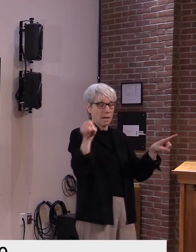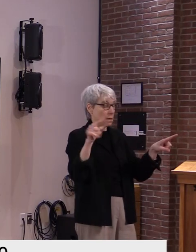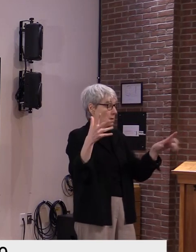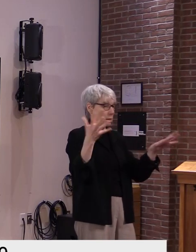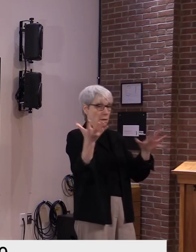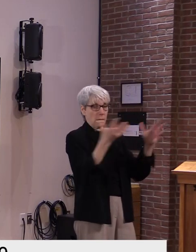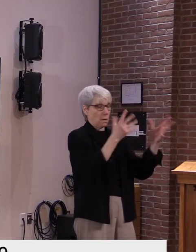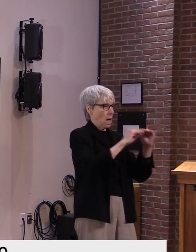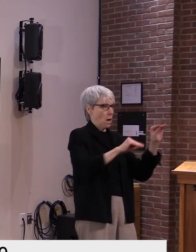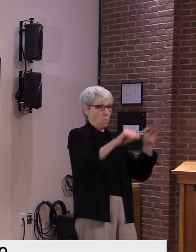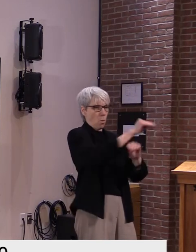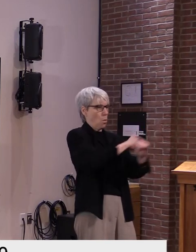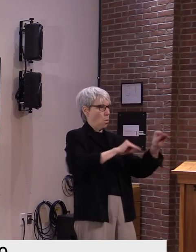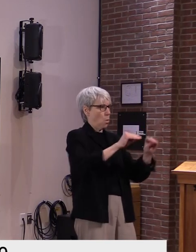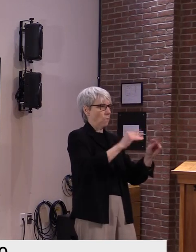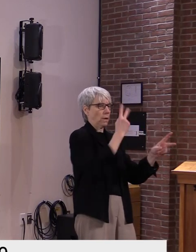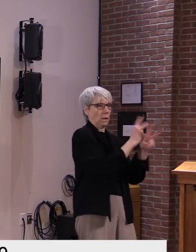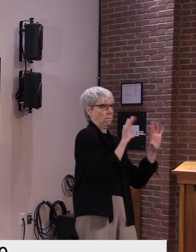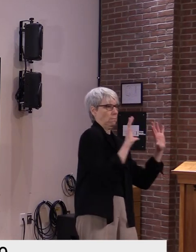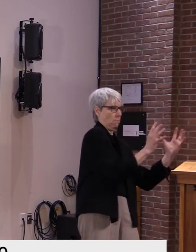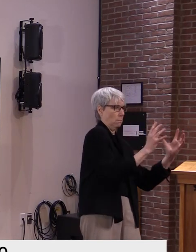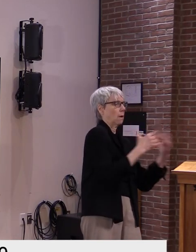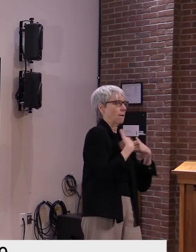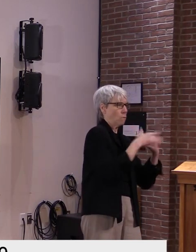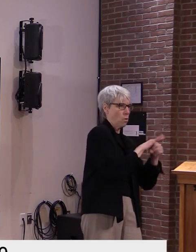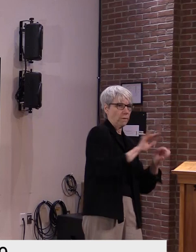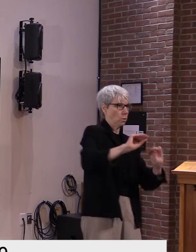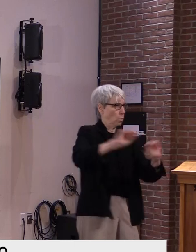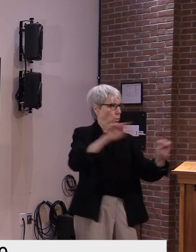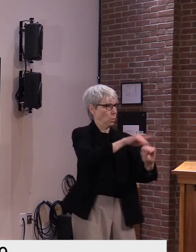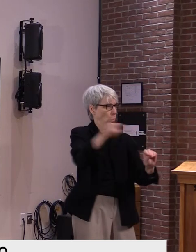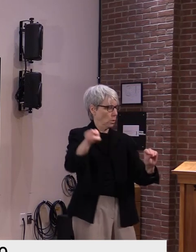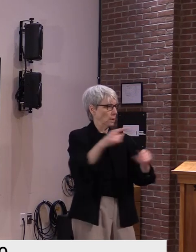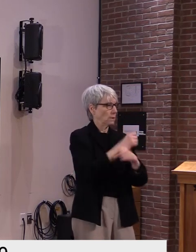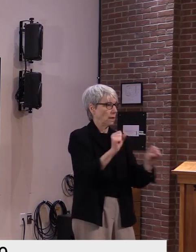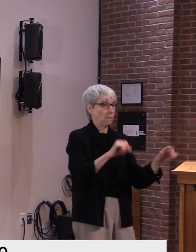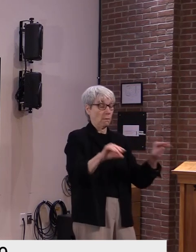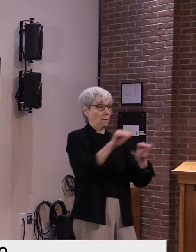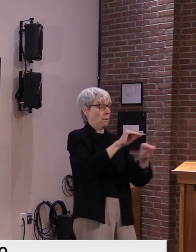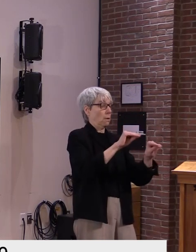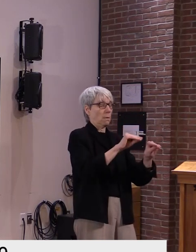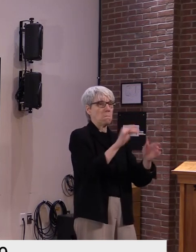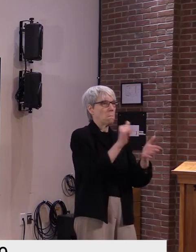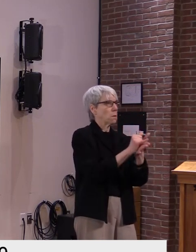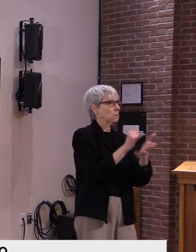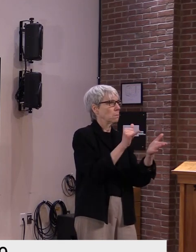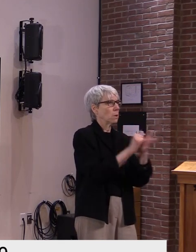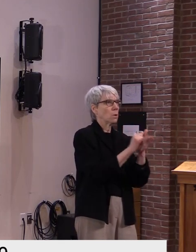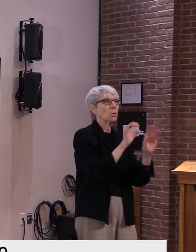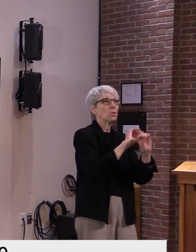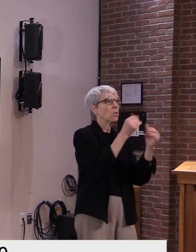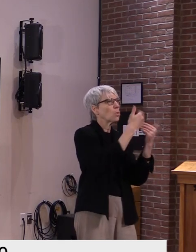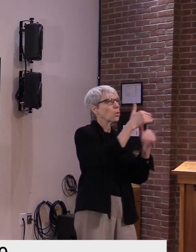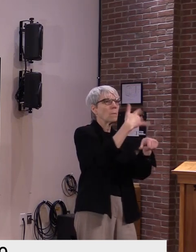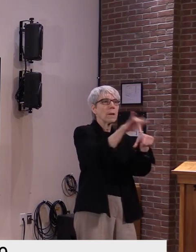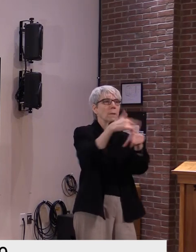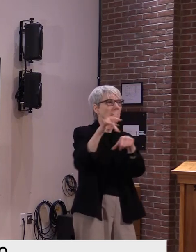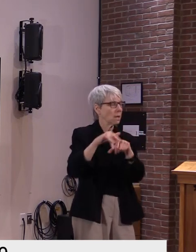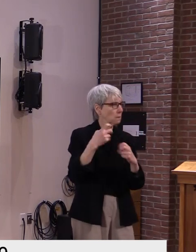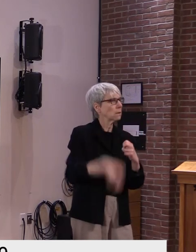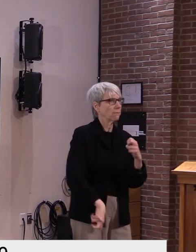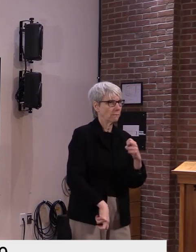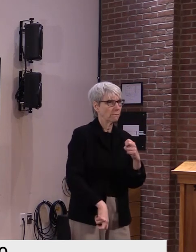you're identifying cases, that becomes very challenging for them. I think another issue is they're